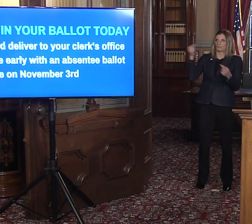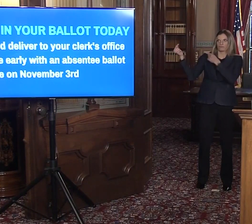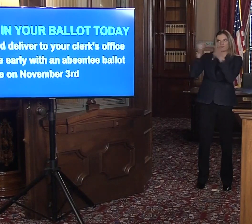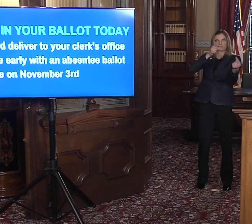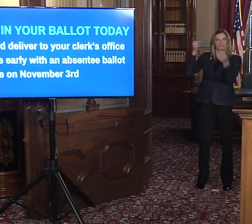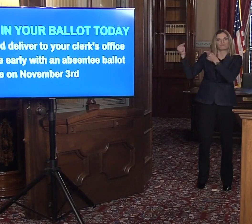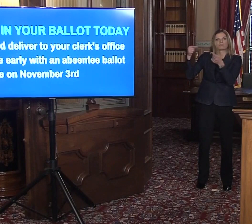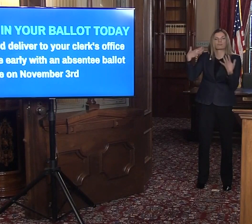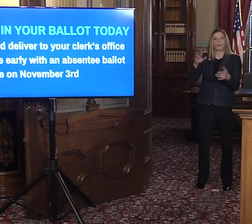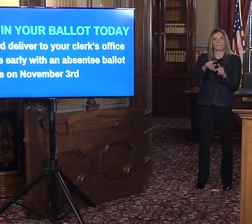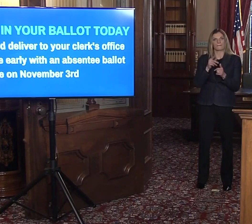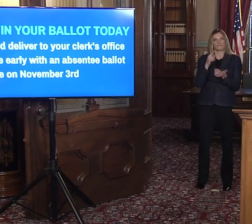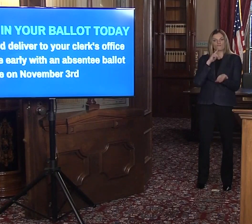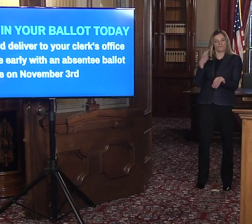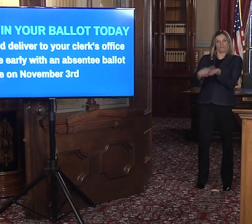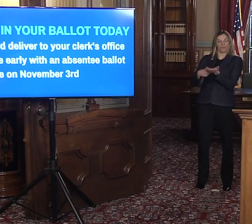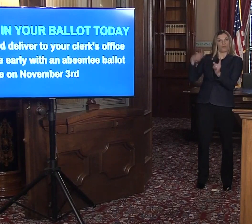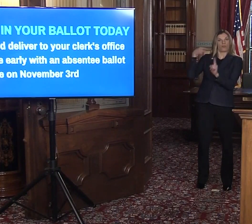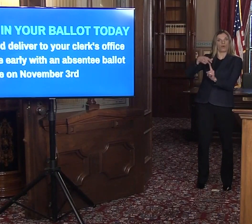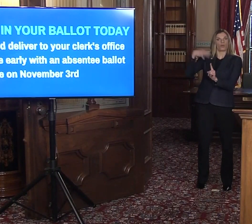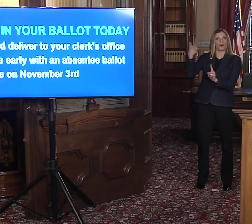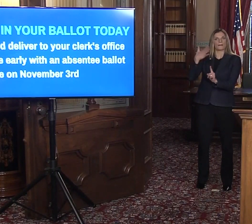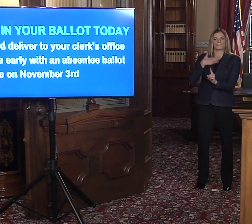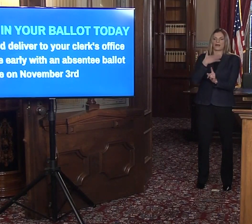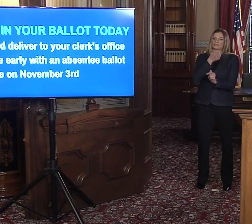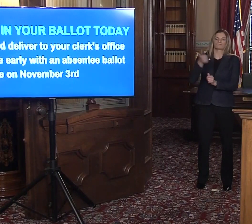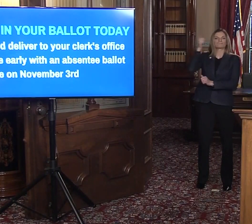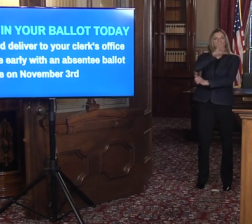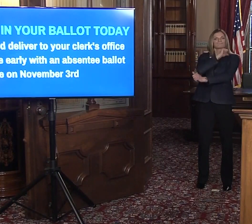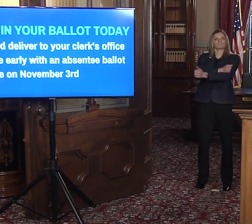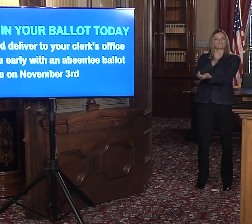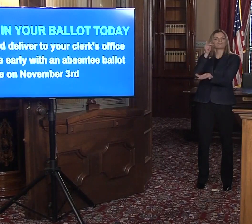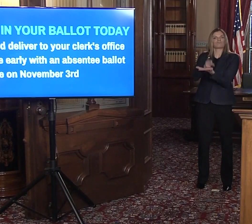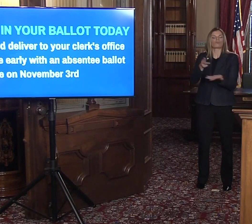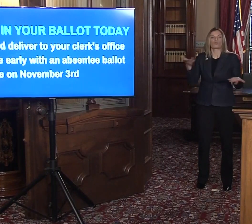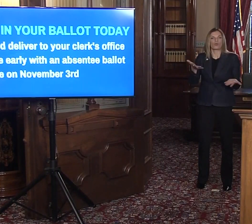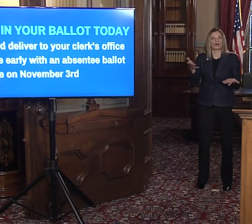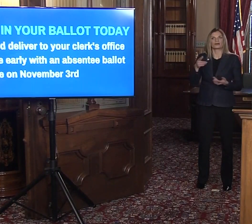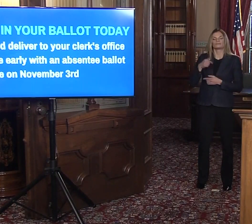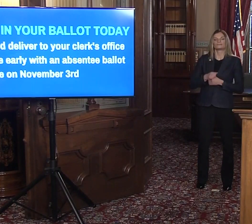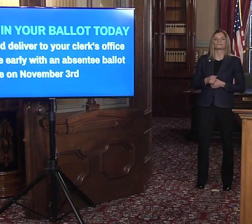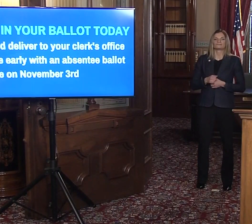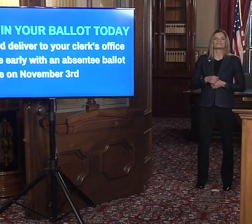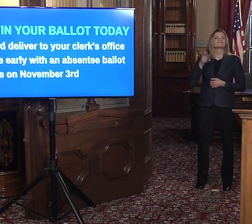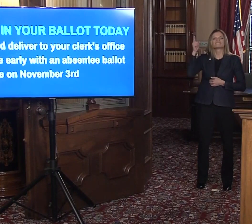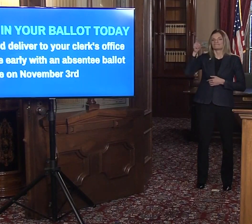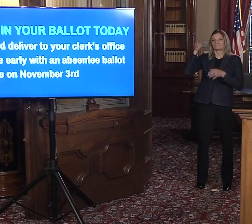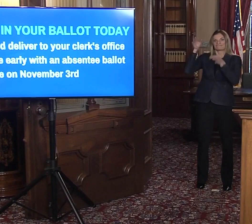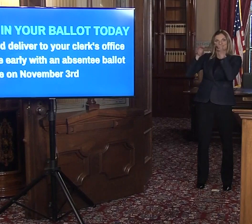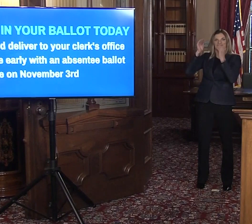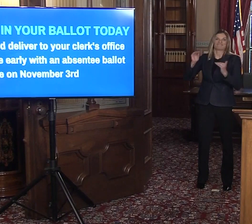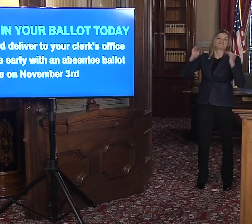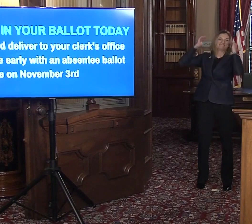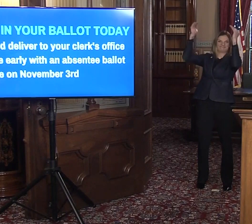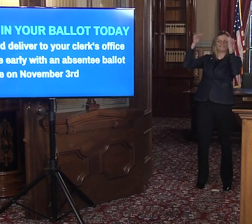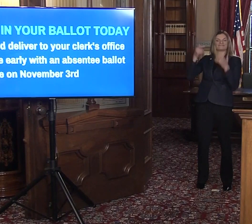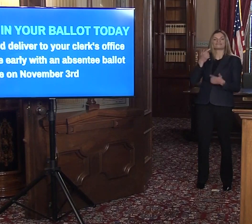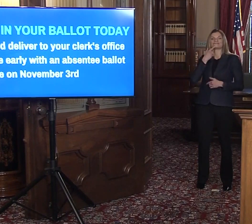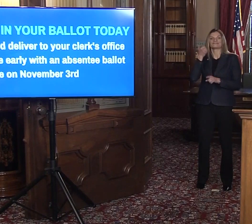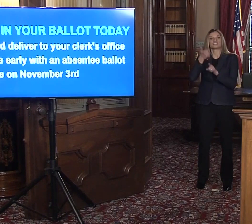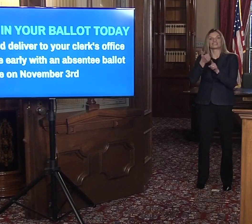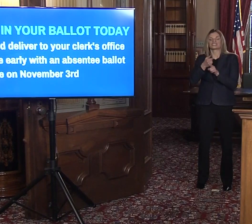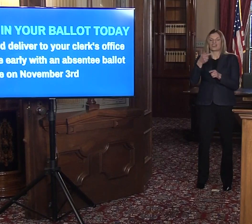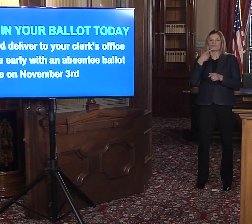authority, the Michigan Supreme Court, by a narrow party line majority, struck down the statute under which I